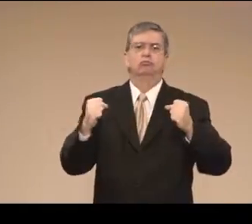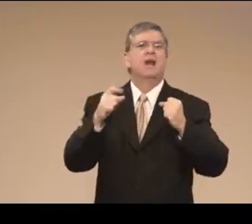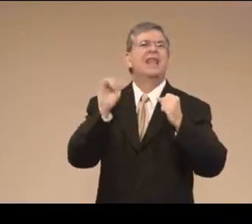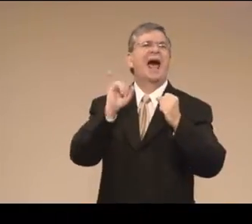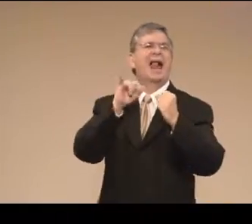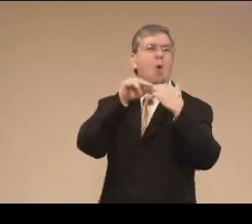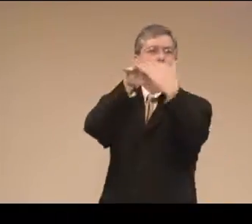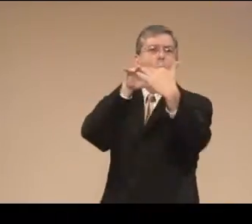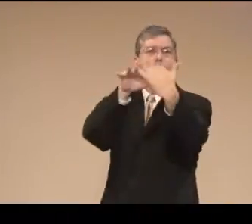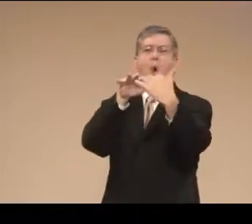refers to someone of great courage.